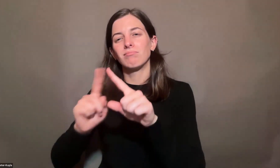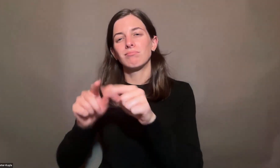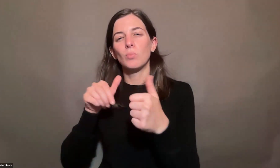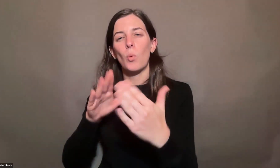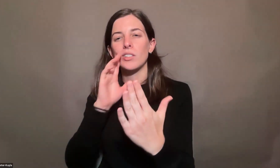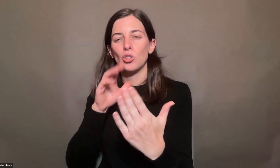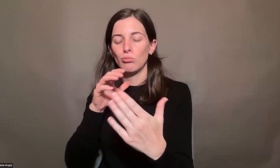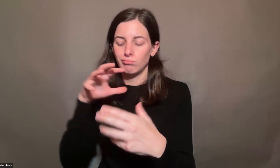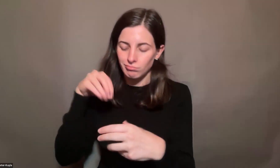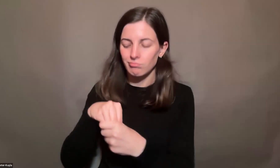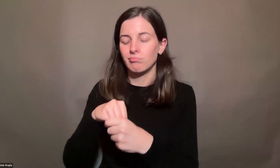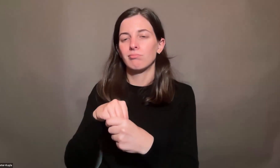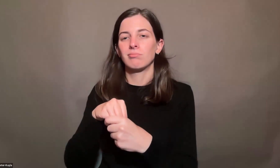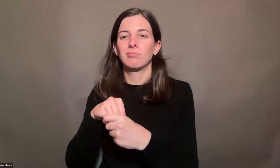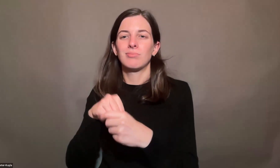make it pretty easy.